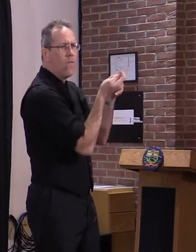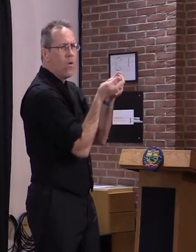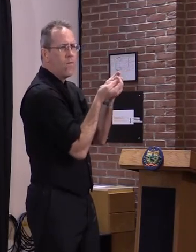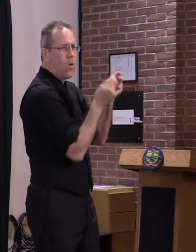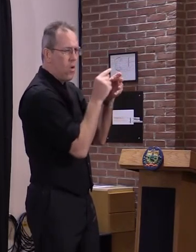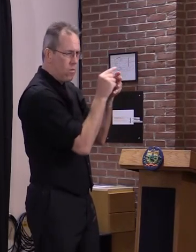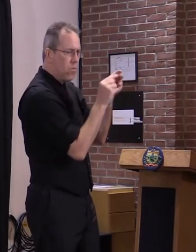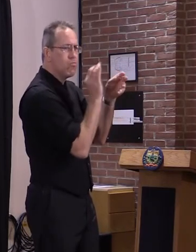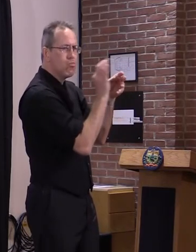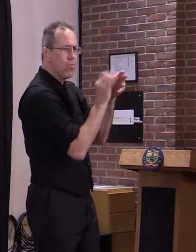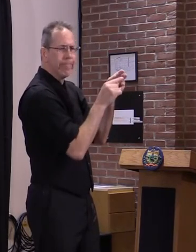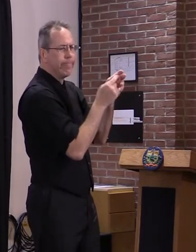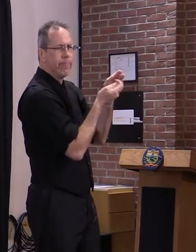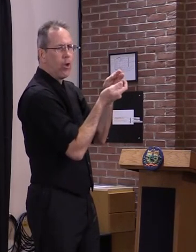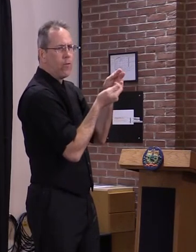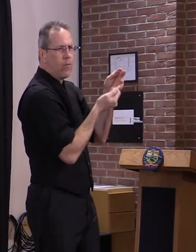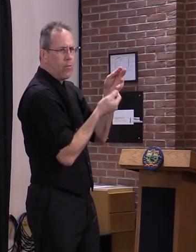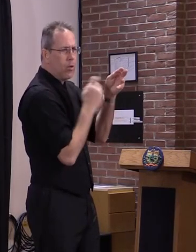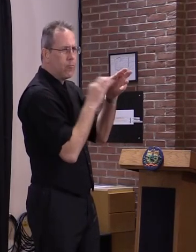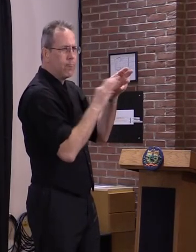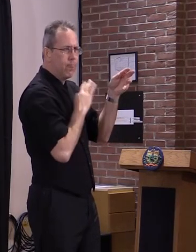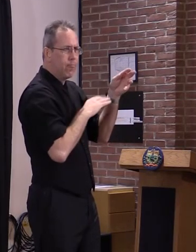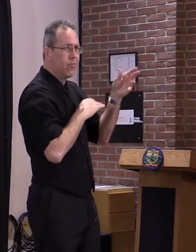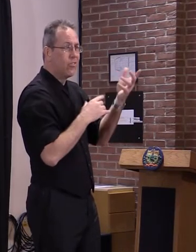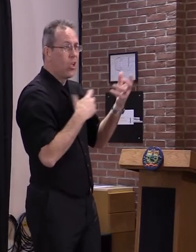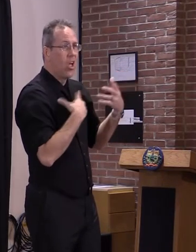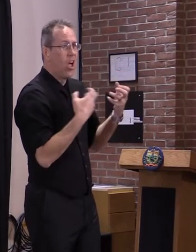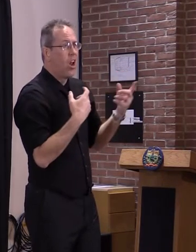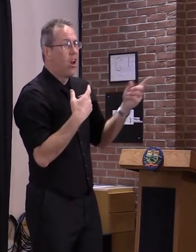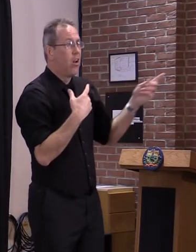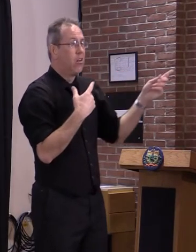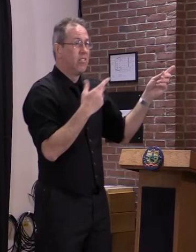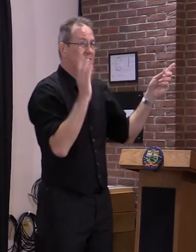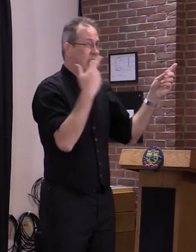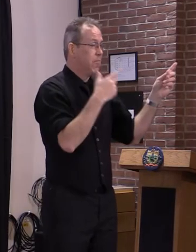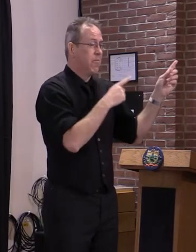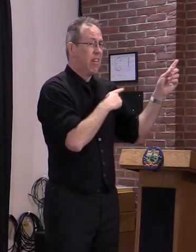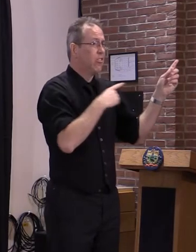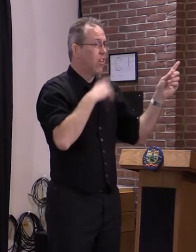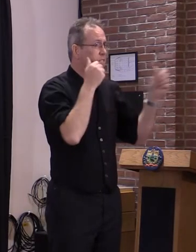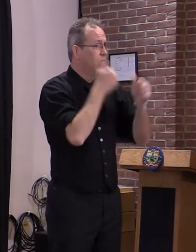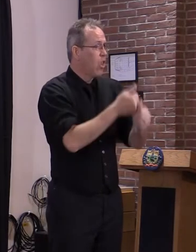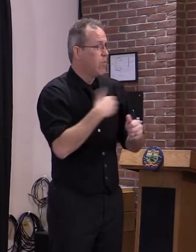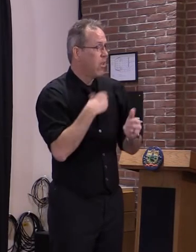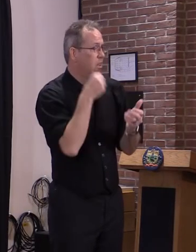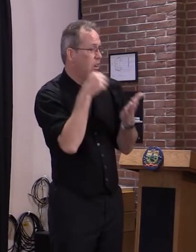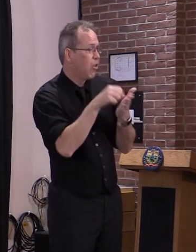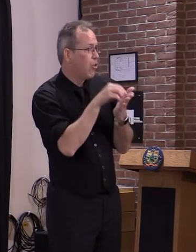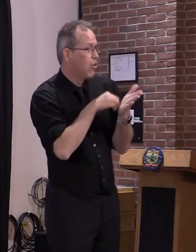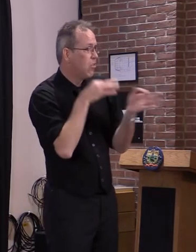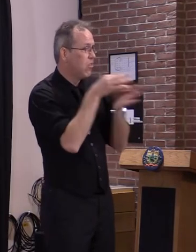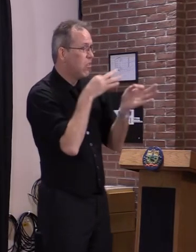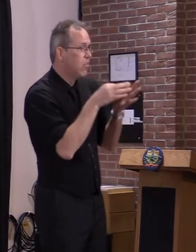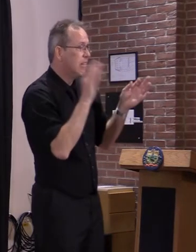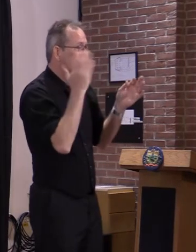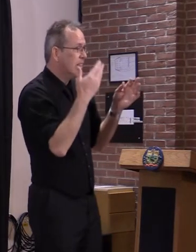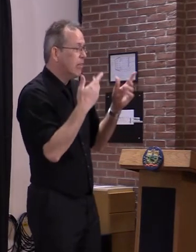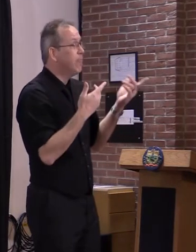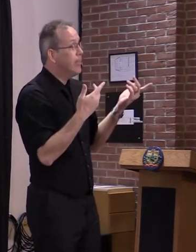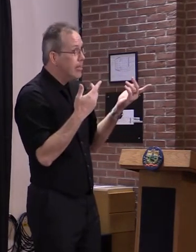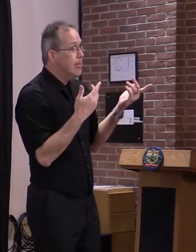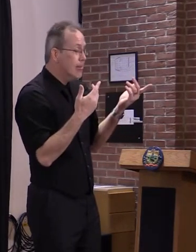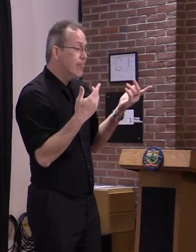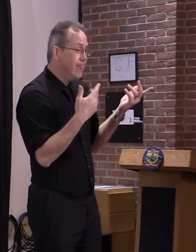they don't adhere to what path that is, what I had laid out, then I would probably